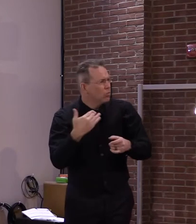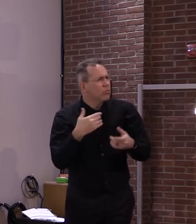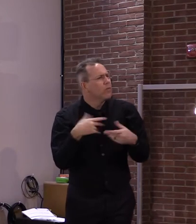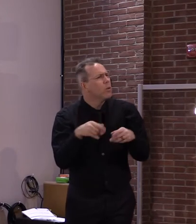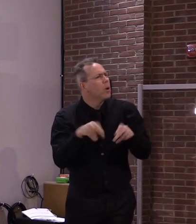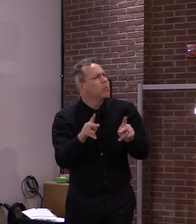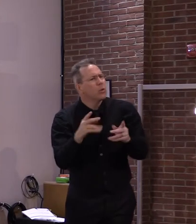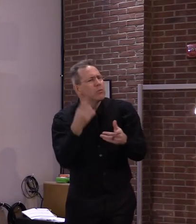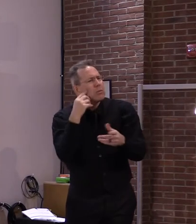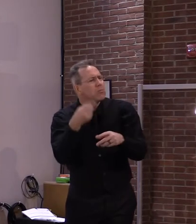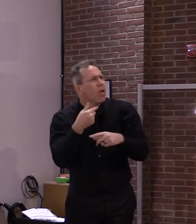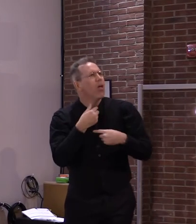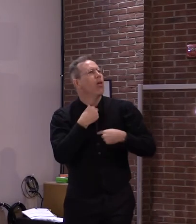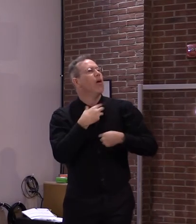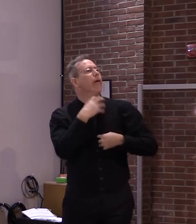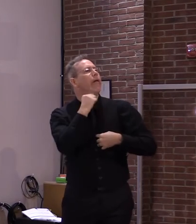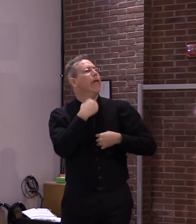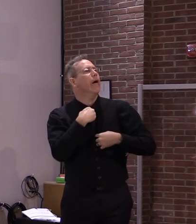and